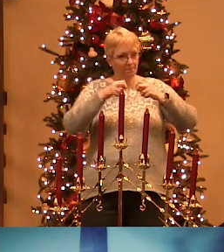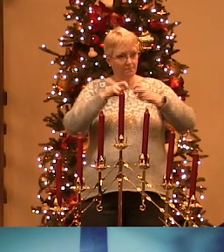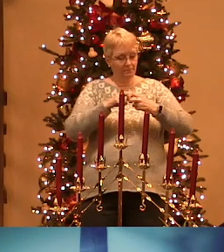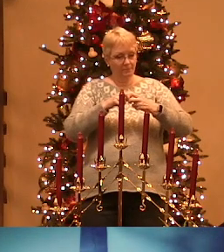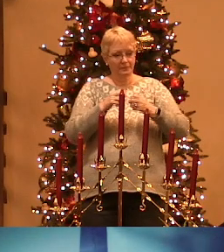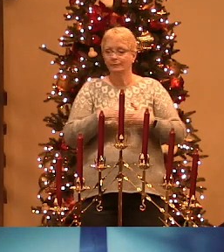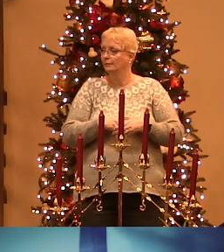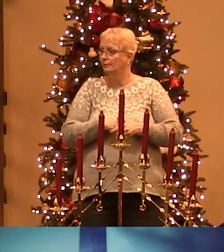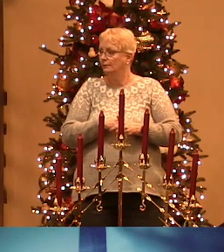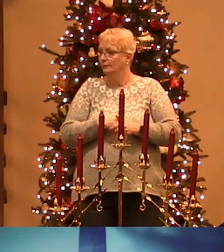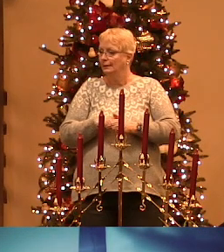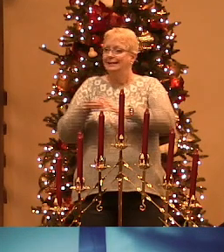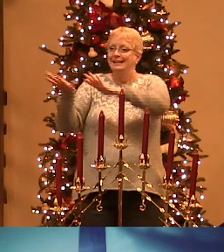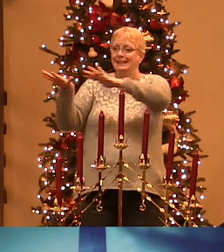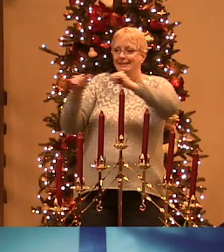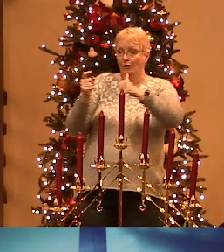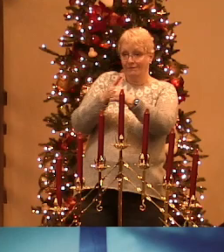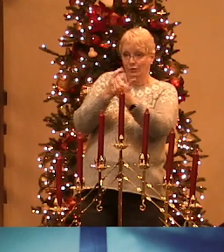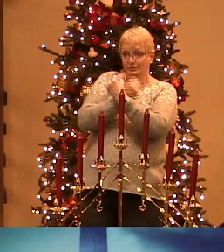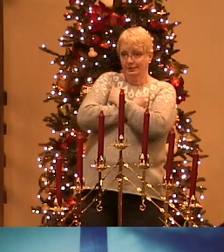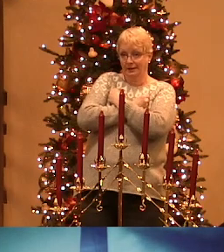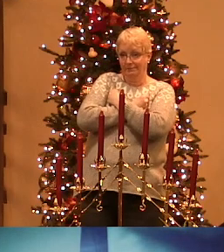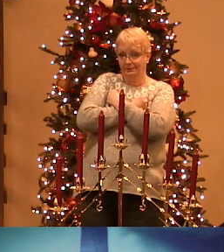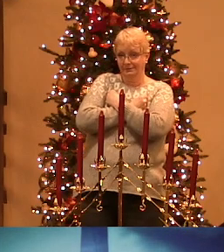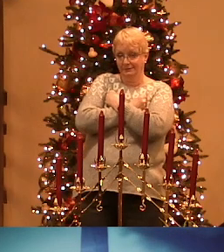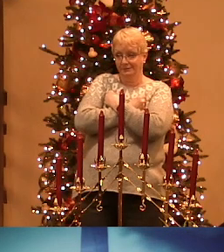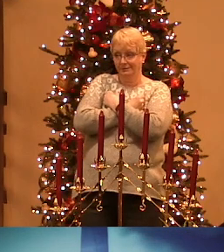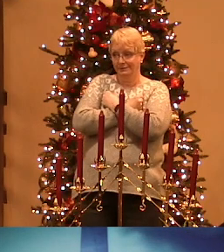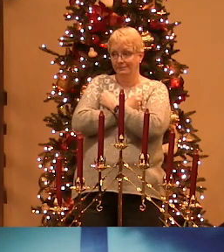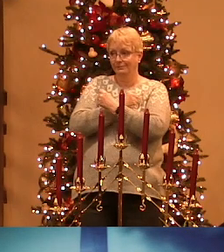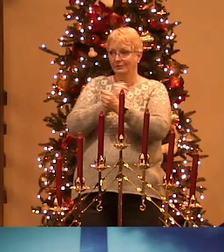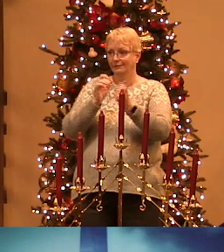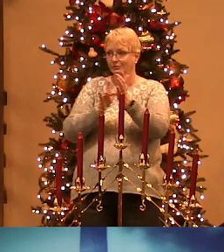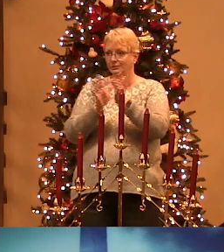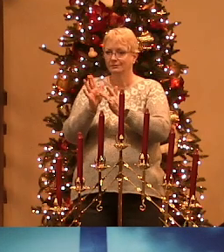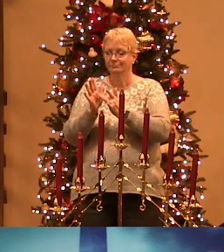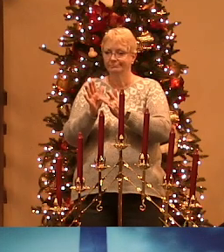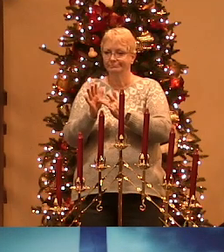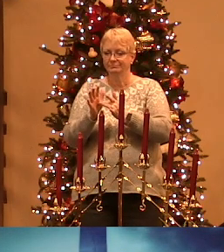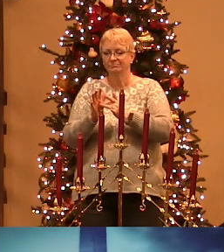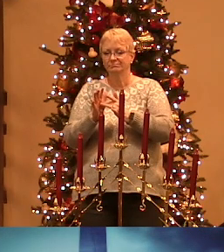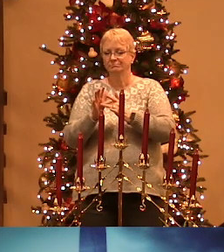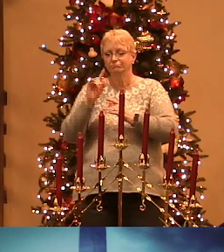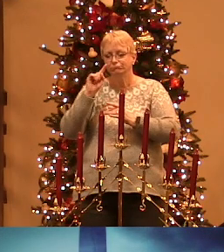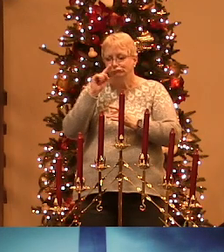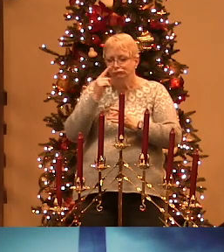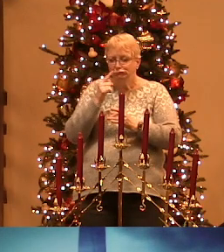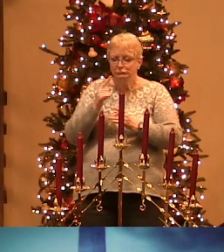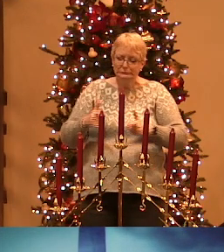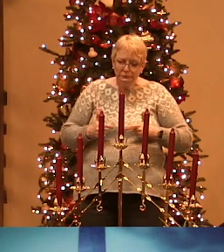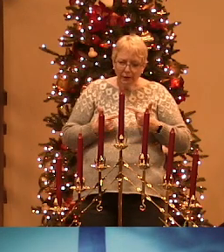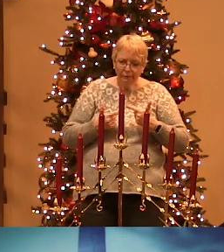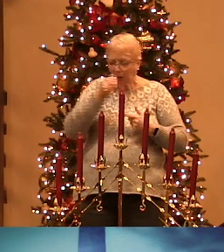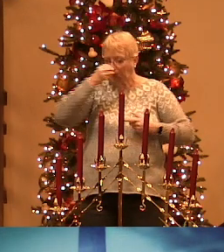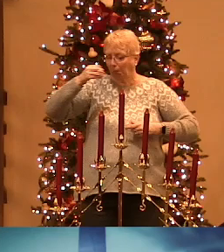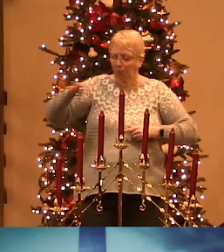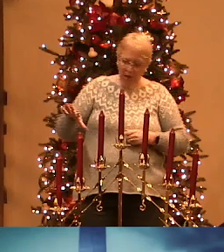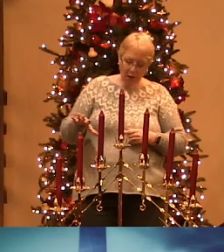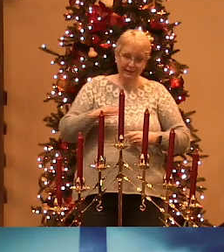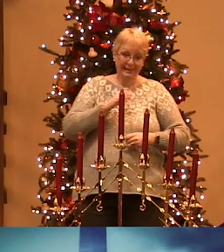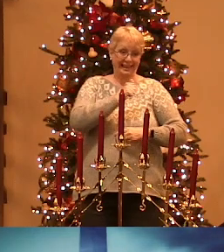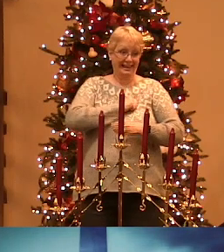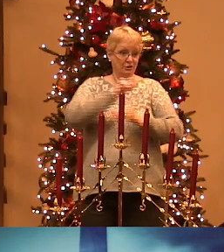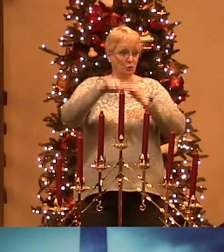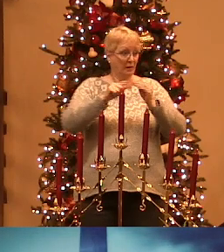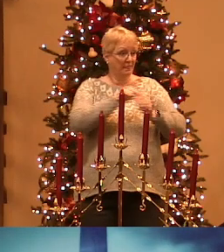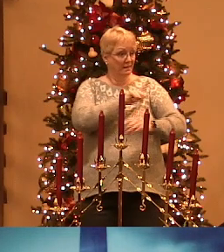of leaving our first love for Jesus, of complacency. And I don't care attitude about the